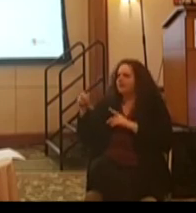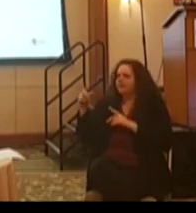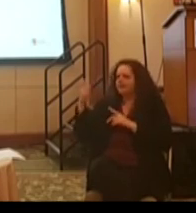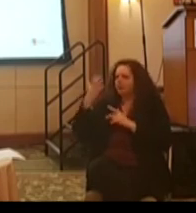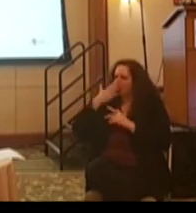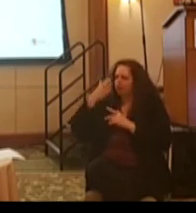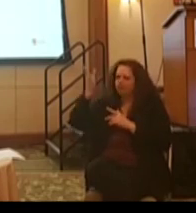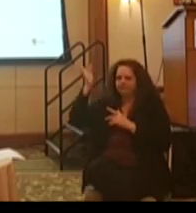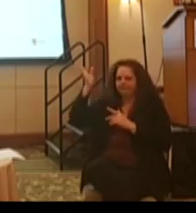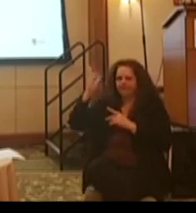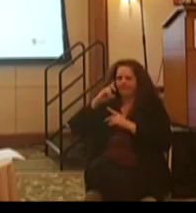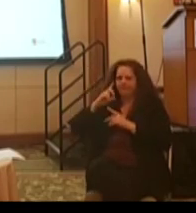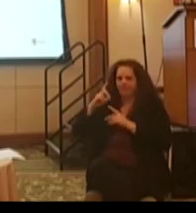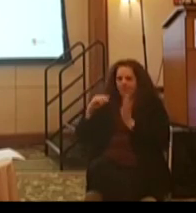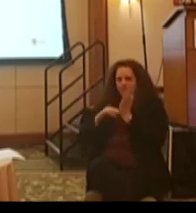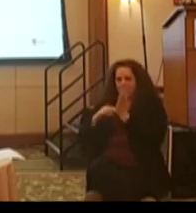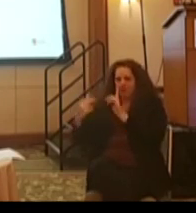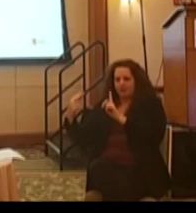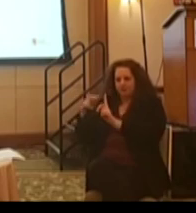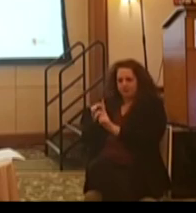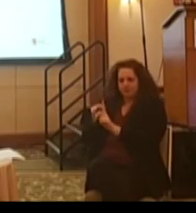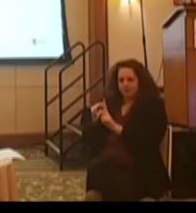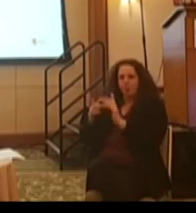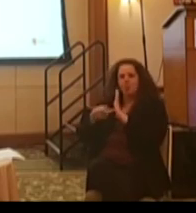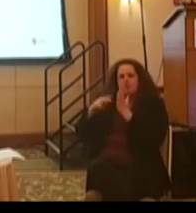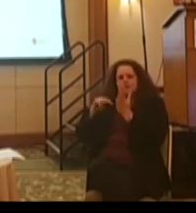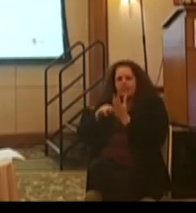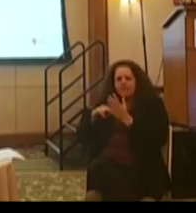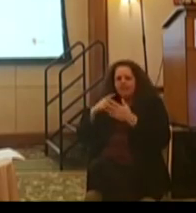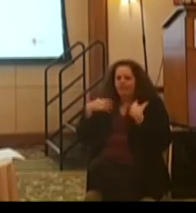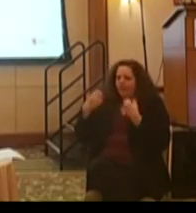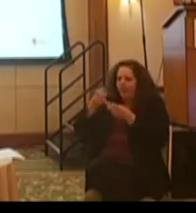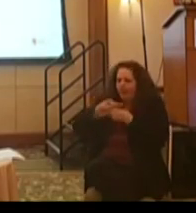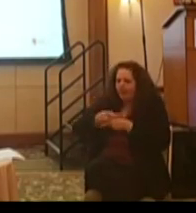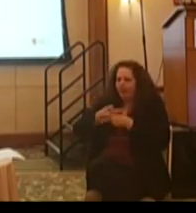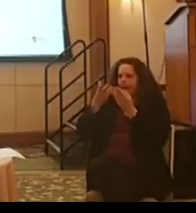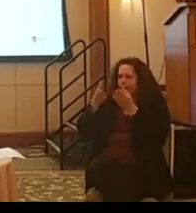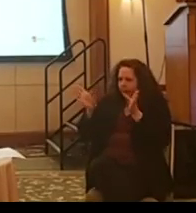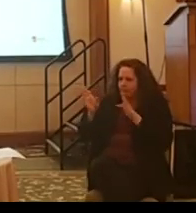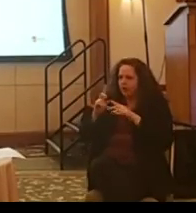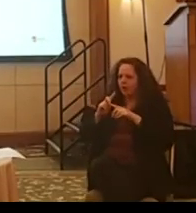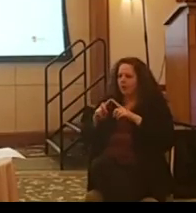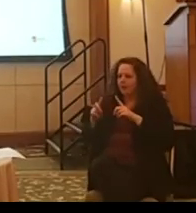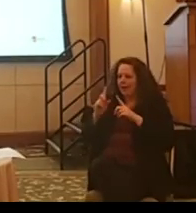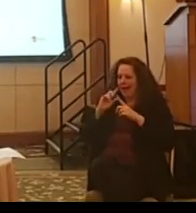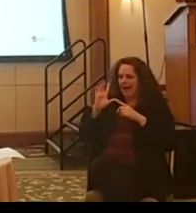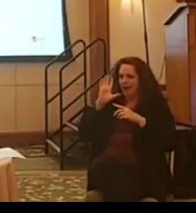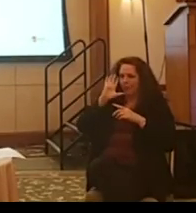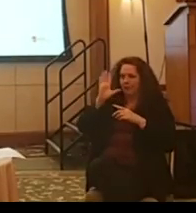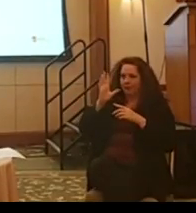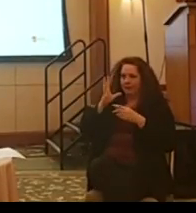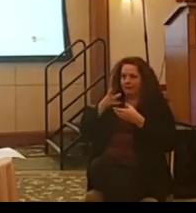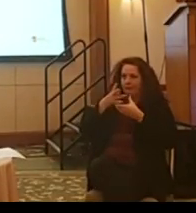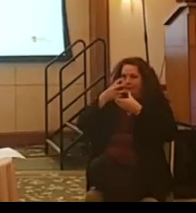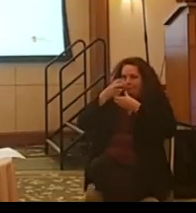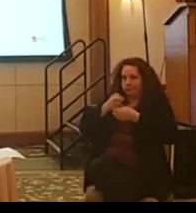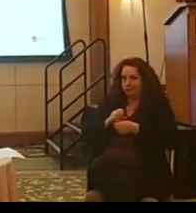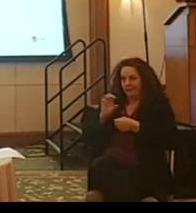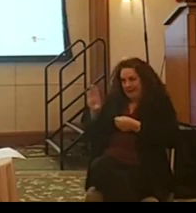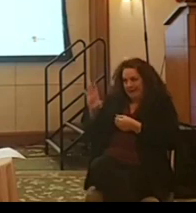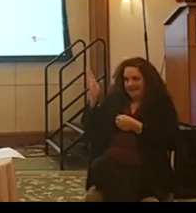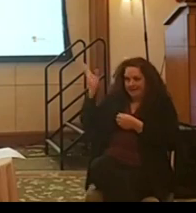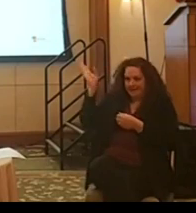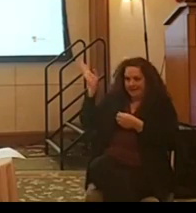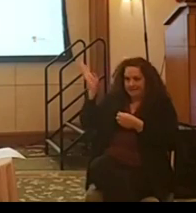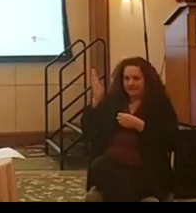what industrial healthcare is and what are kind of the problems of it. But I'm going to kind of recreate a little bit of that, but again,